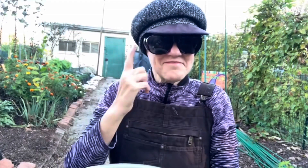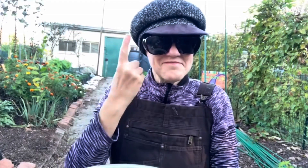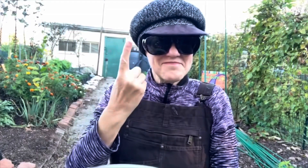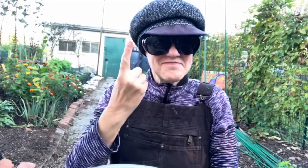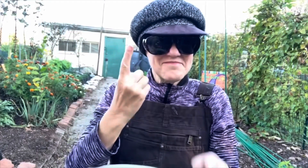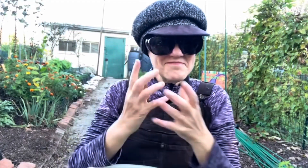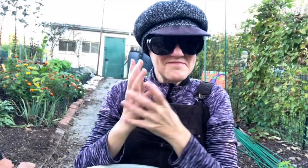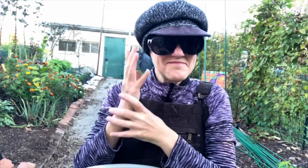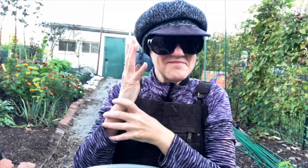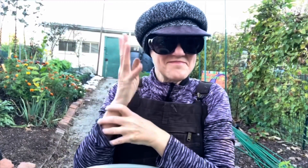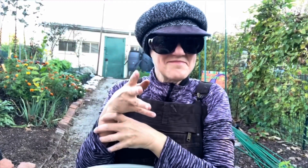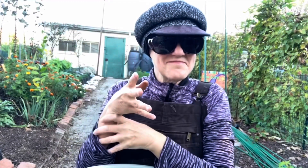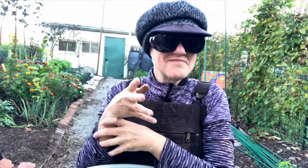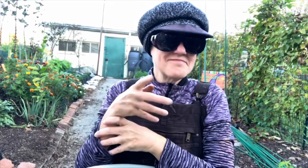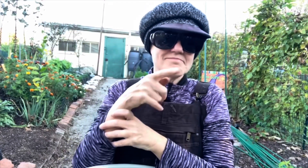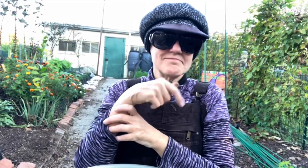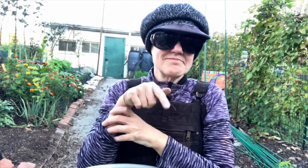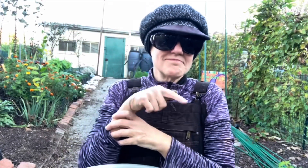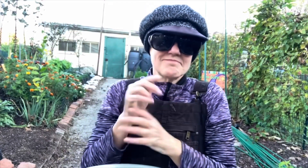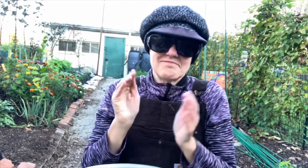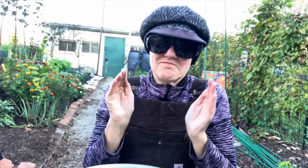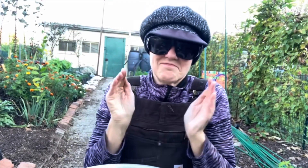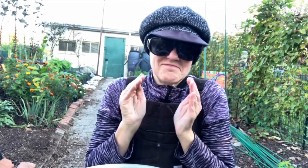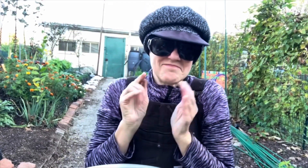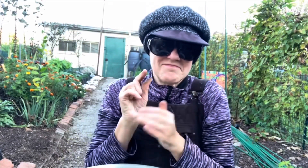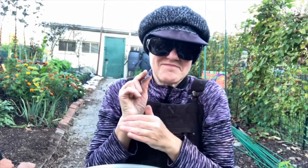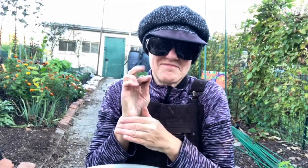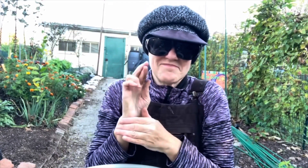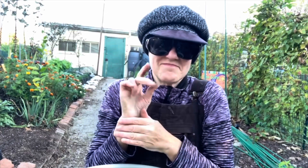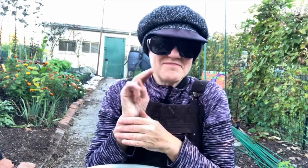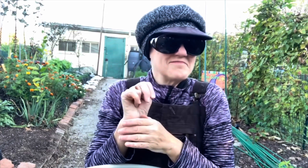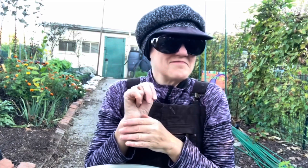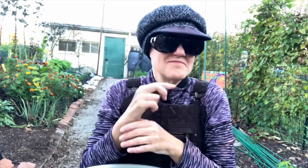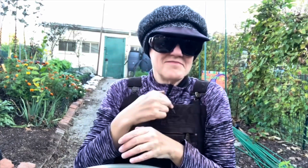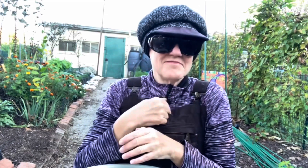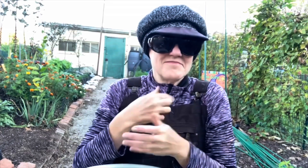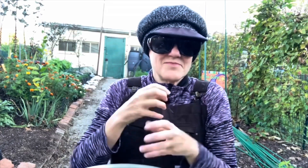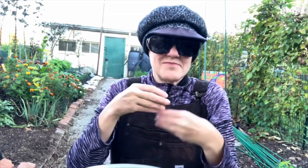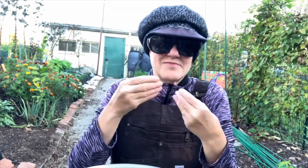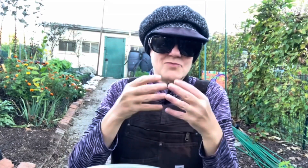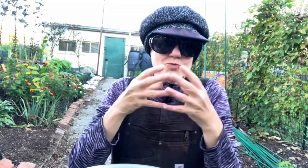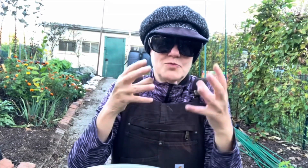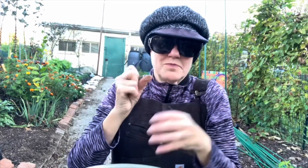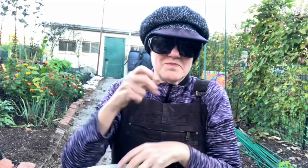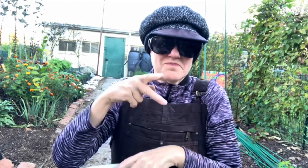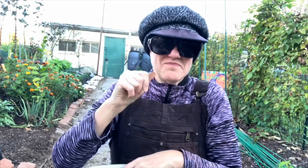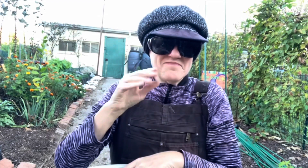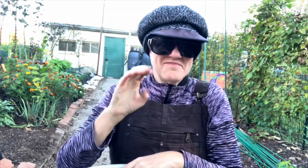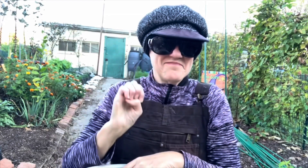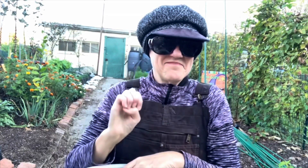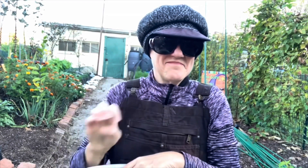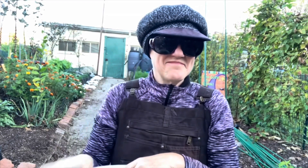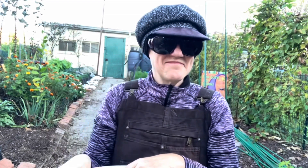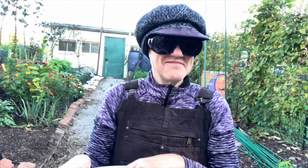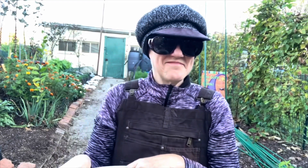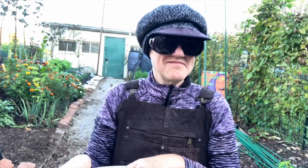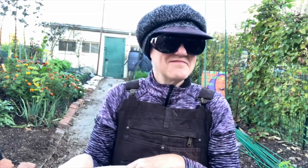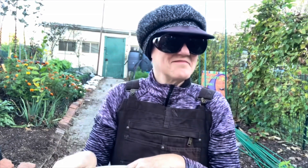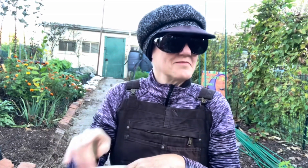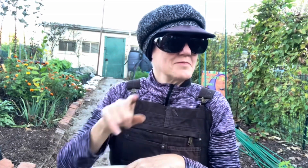Not bad for just one plant. This is a small garden. I don't give stevia much